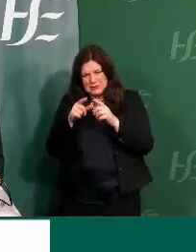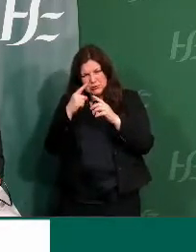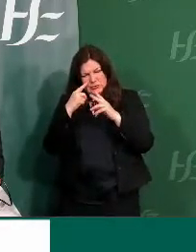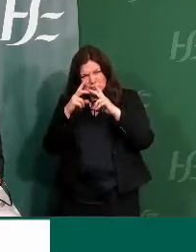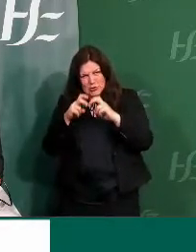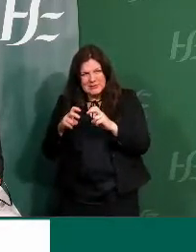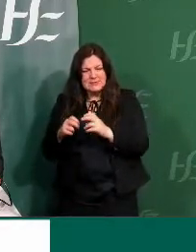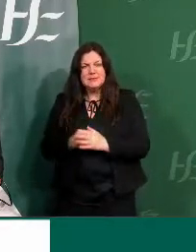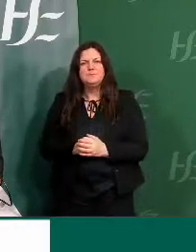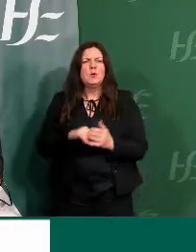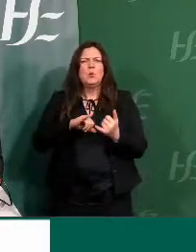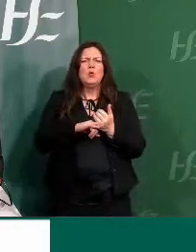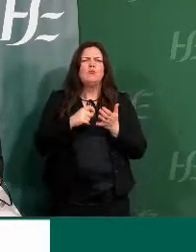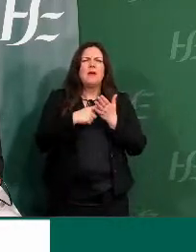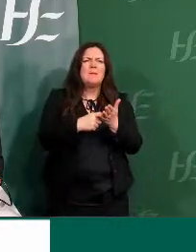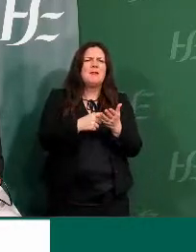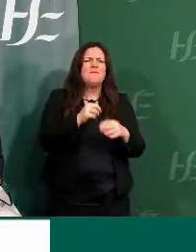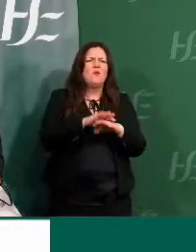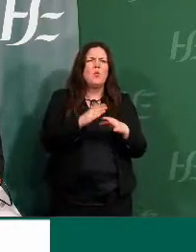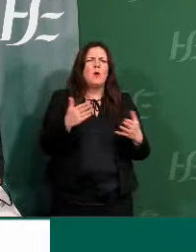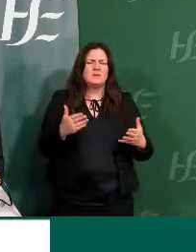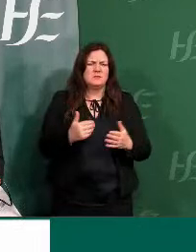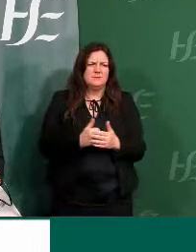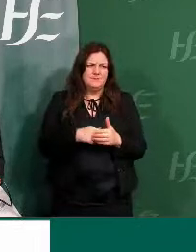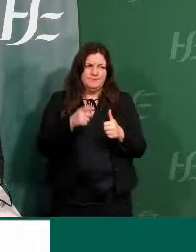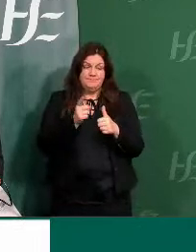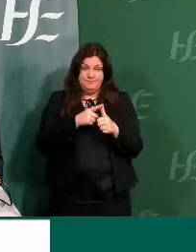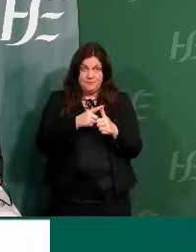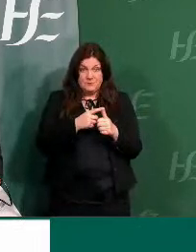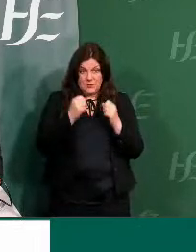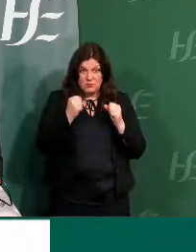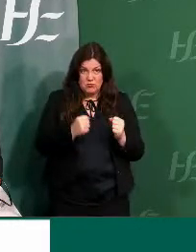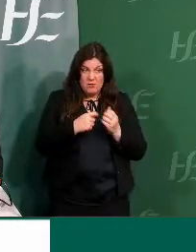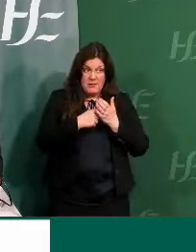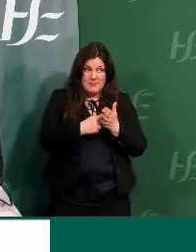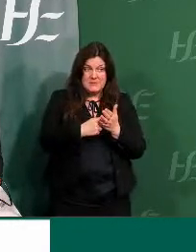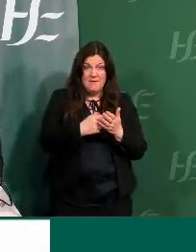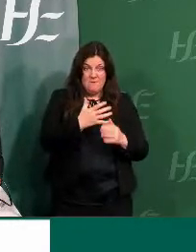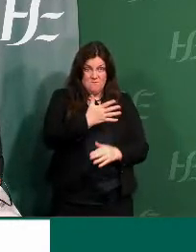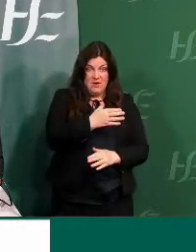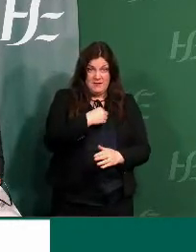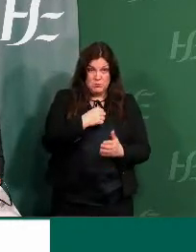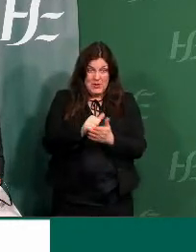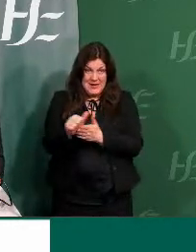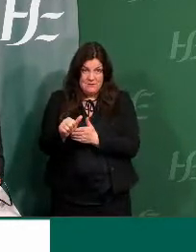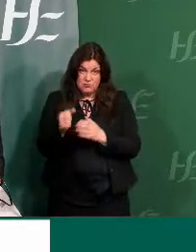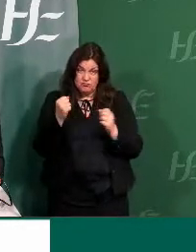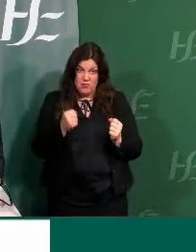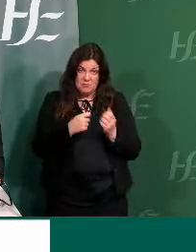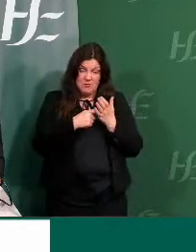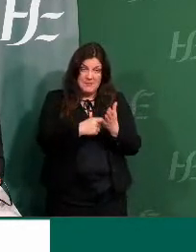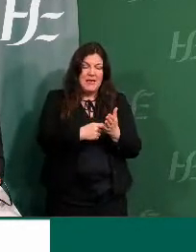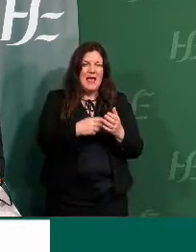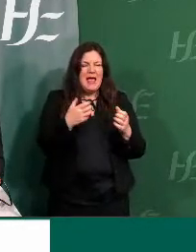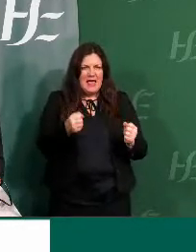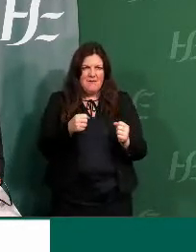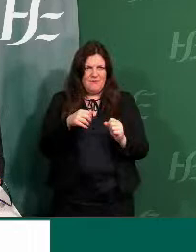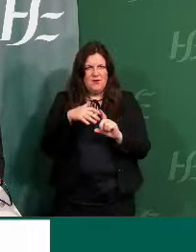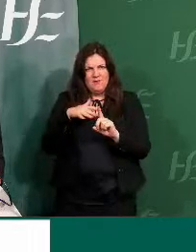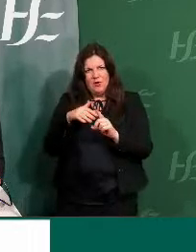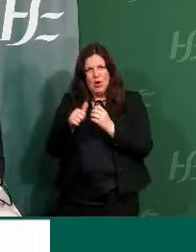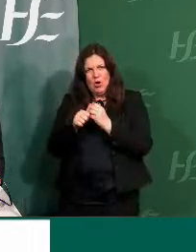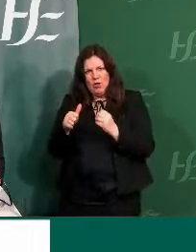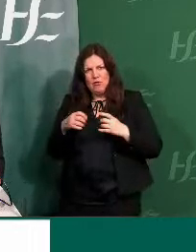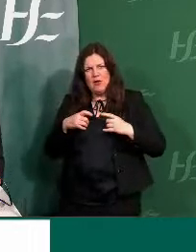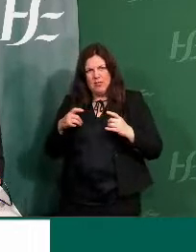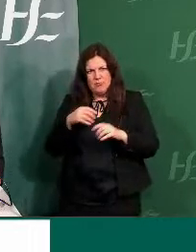So who's it recommended for? So NIAC very strongly recommends to those aged 5 to 11 who have underlying conditions, who are